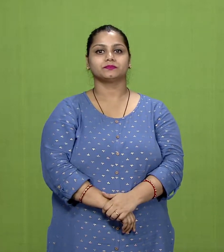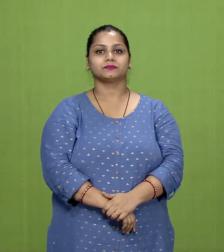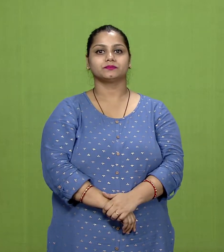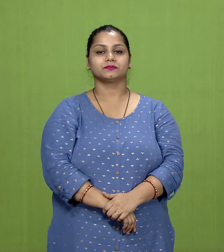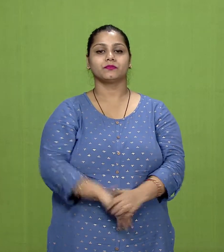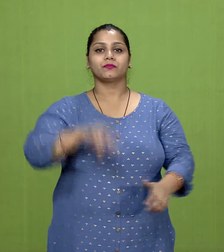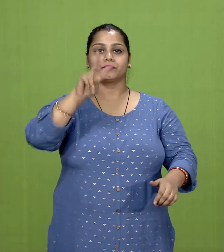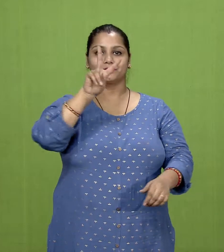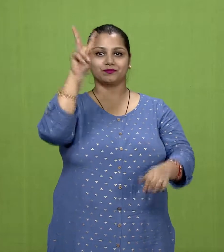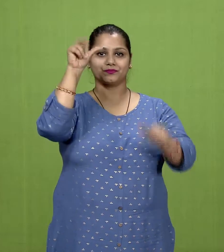Vatsa,